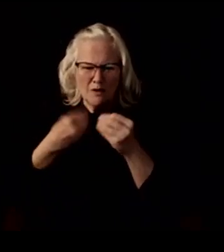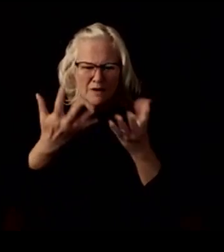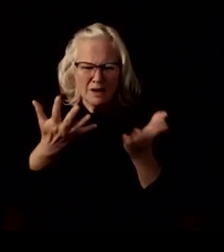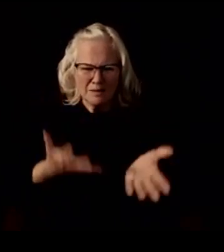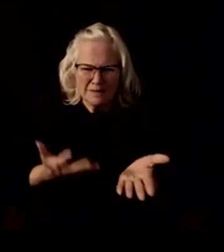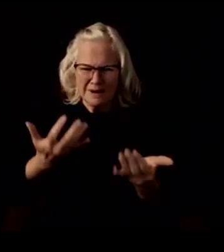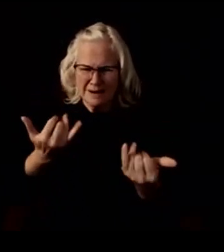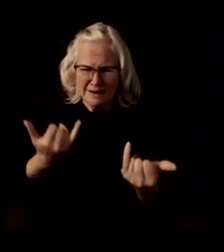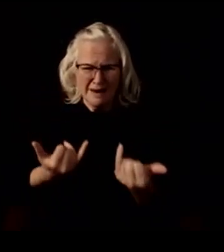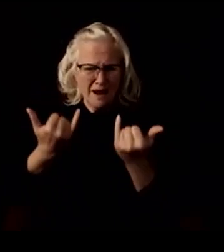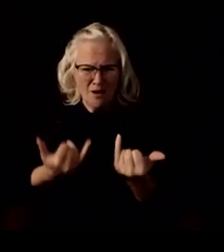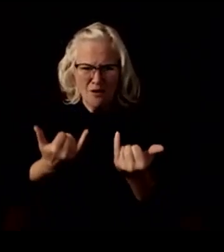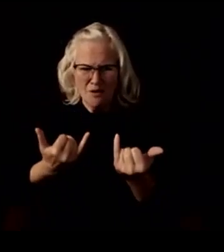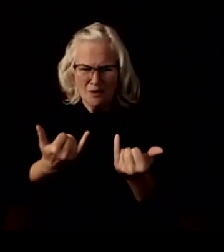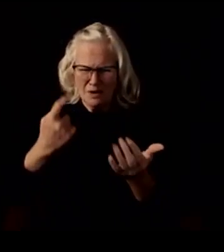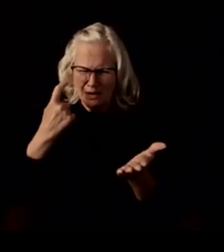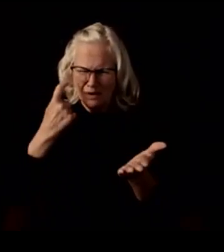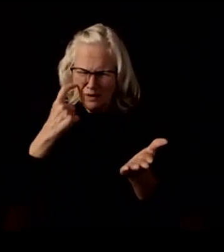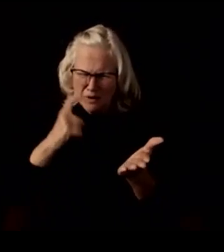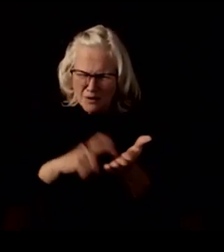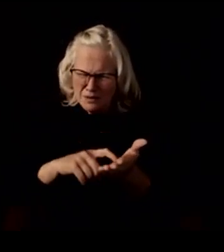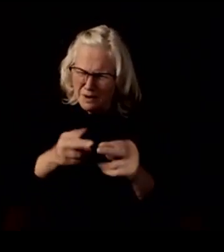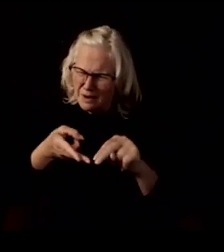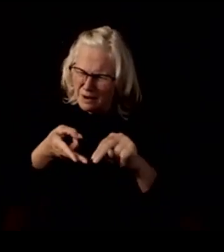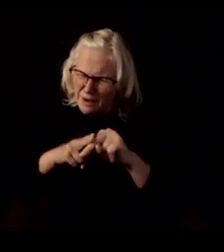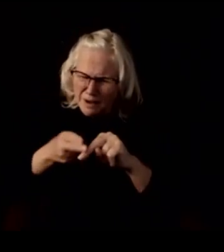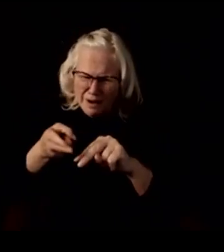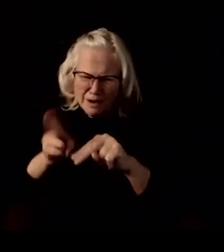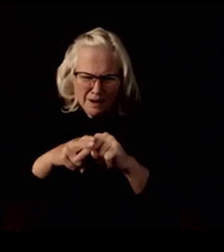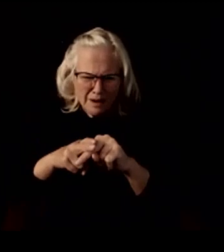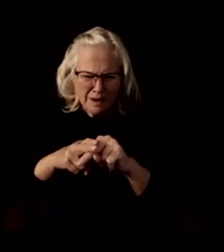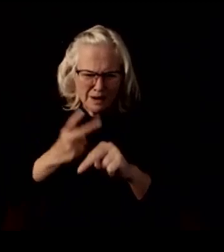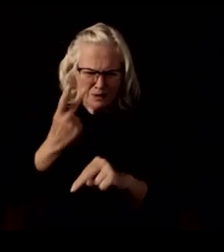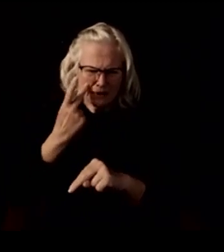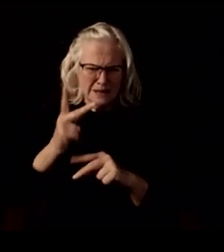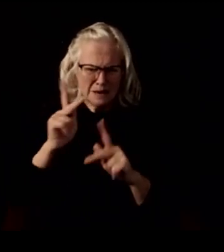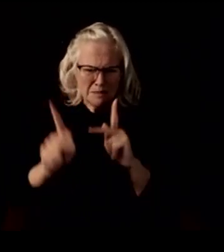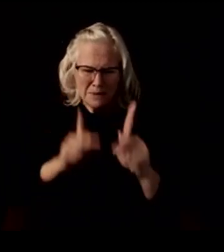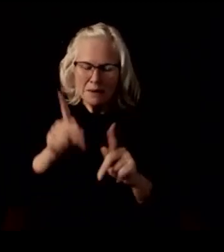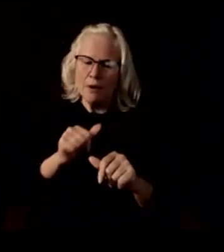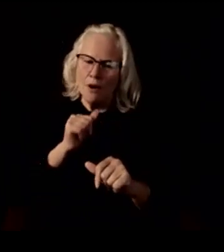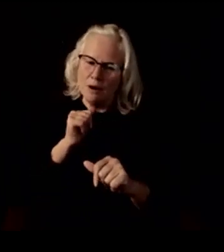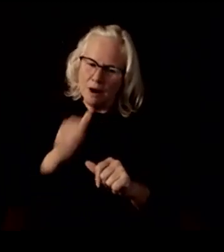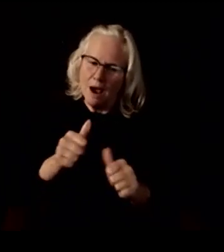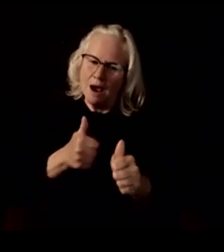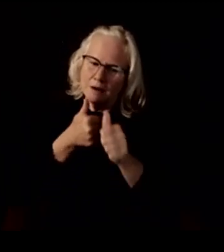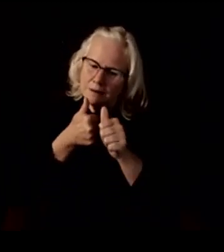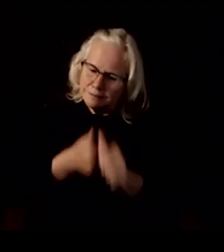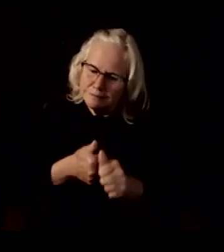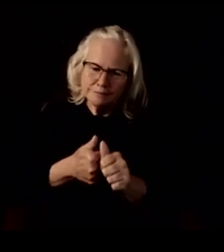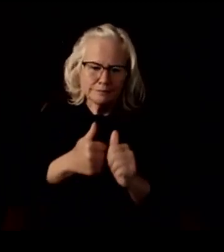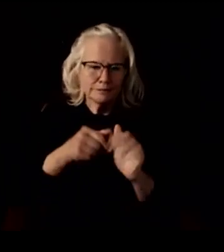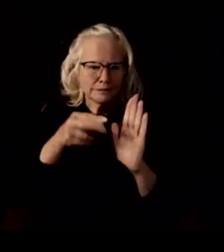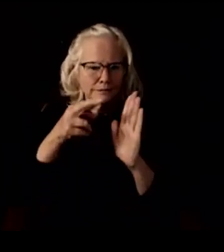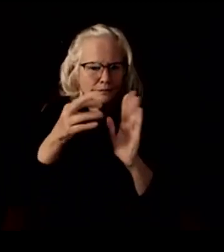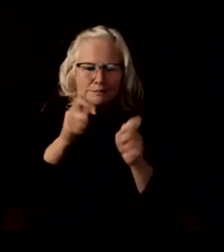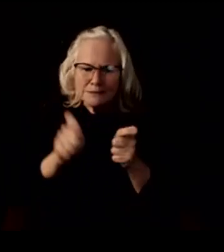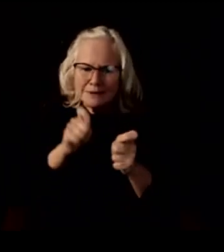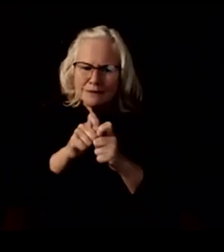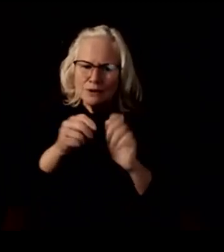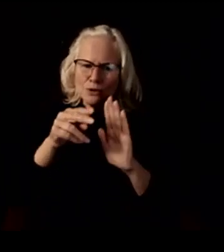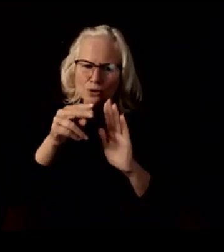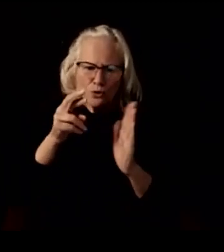hearing reports of events or instances where people are not following our guidelines or the executive orders, and this has led to cases and outbreaks